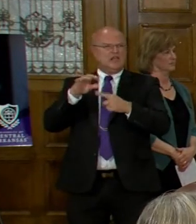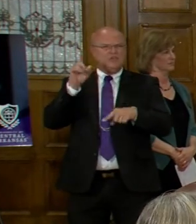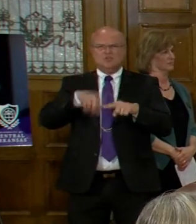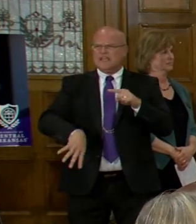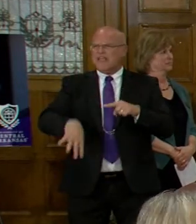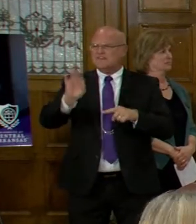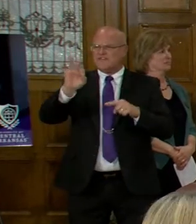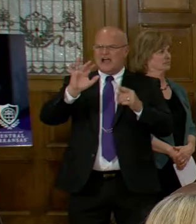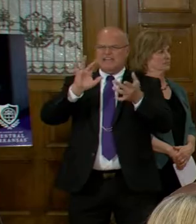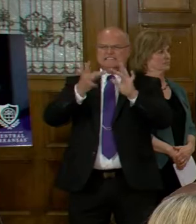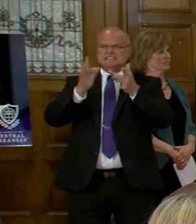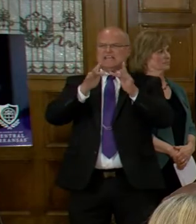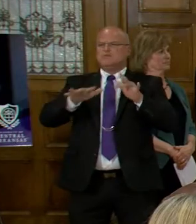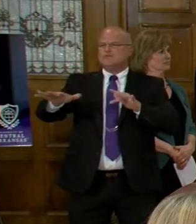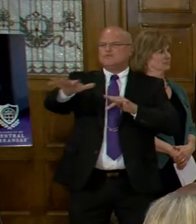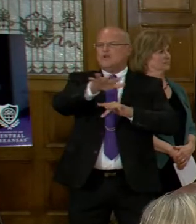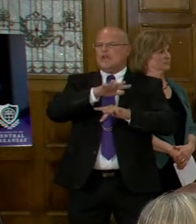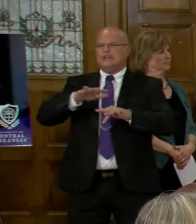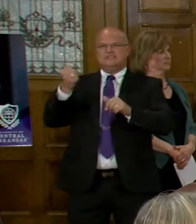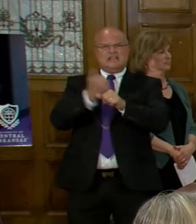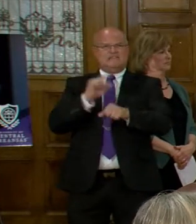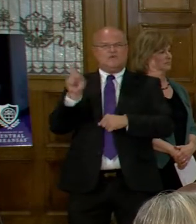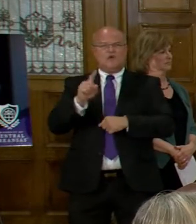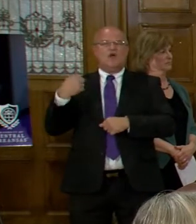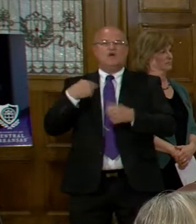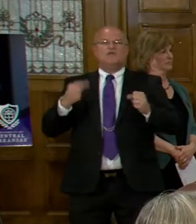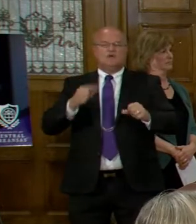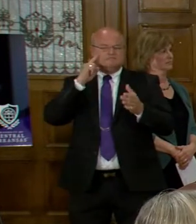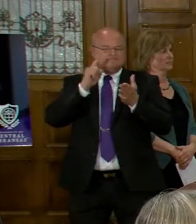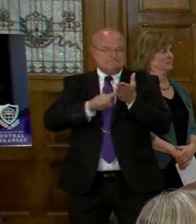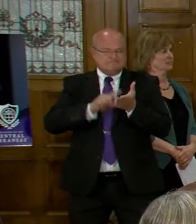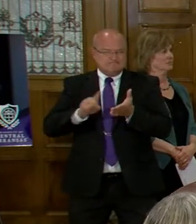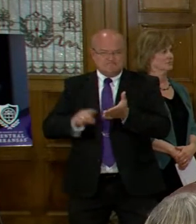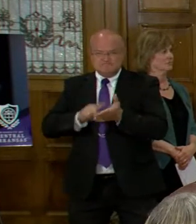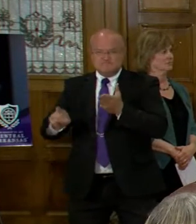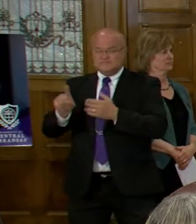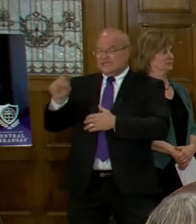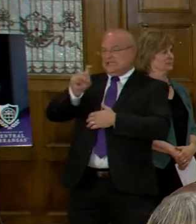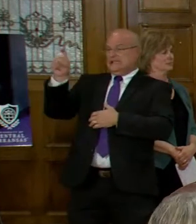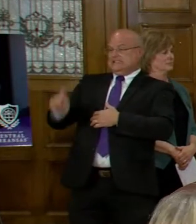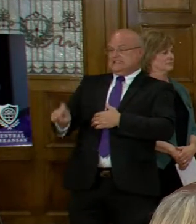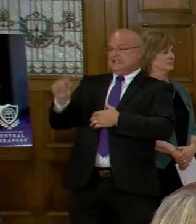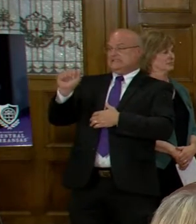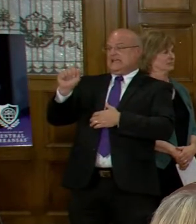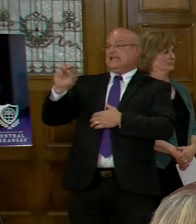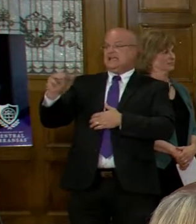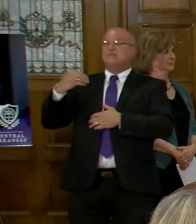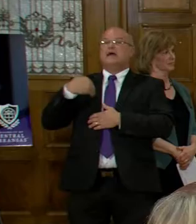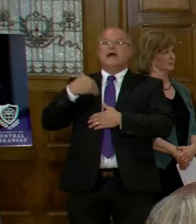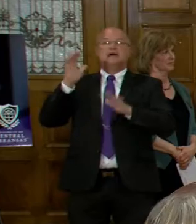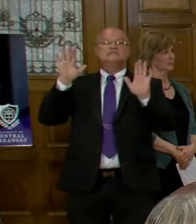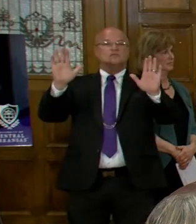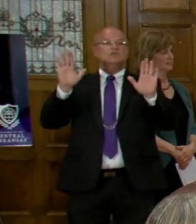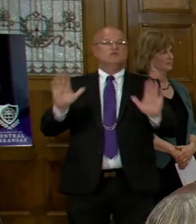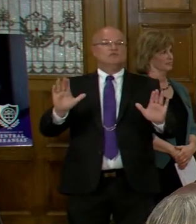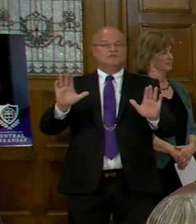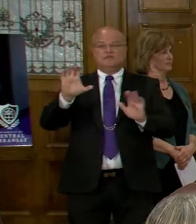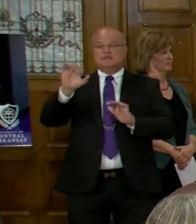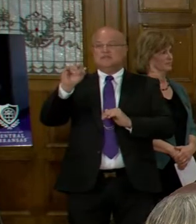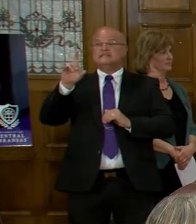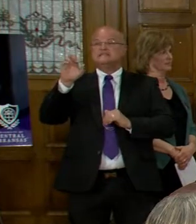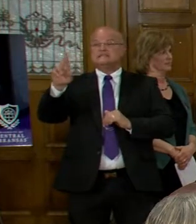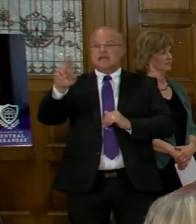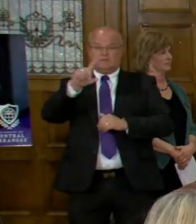find cyber ranges everywhere, we tried to do our research, and Texas A&M has a good cyber